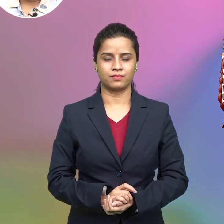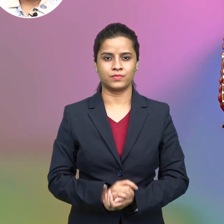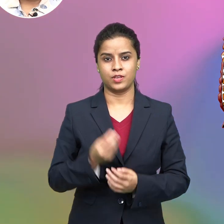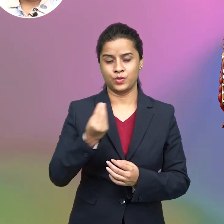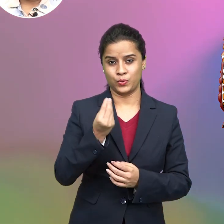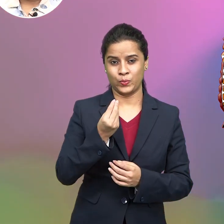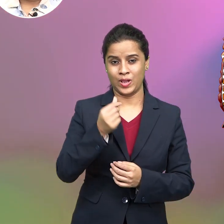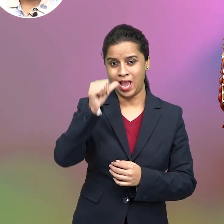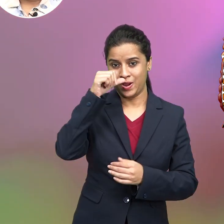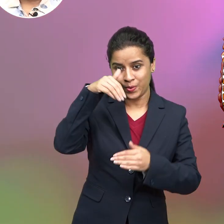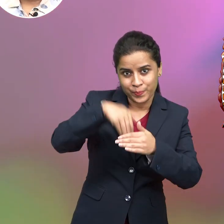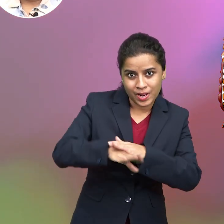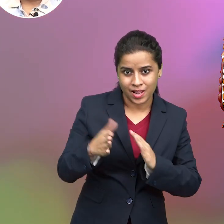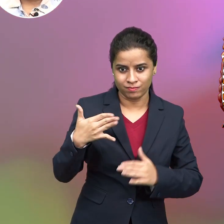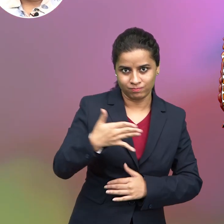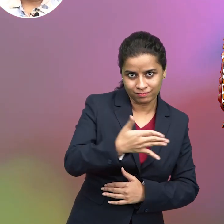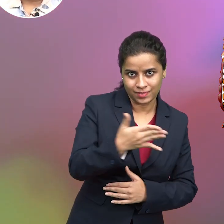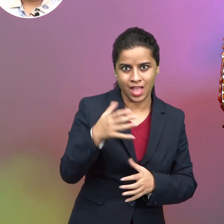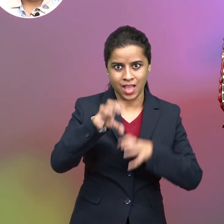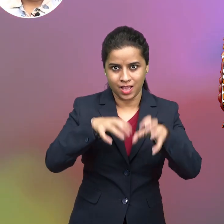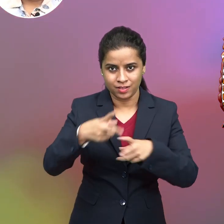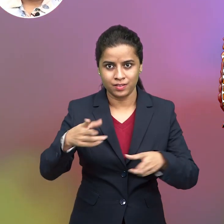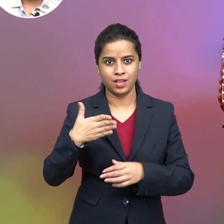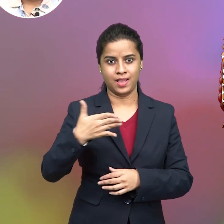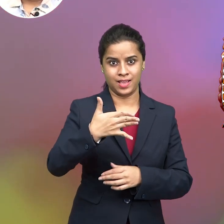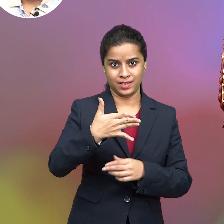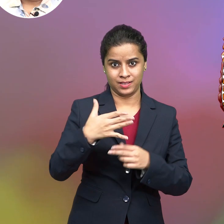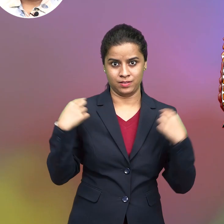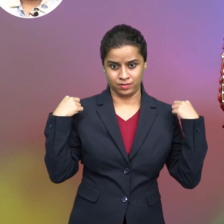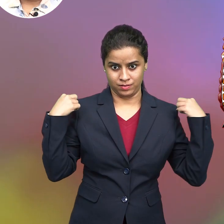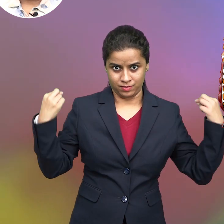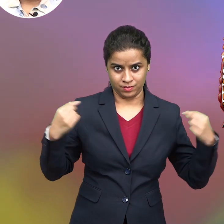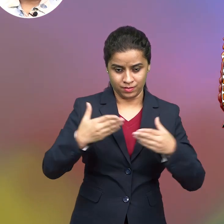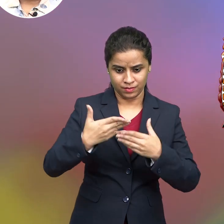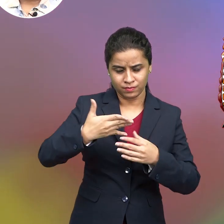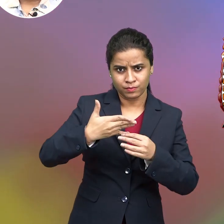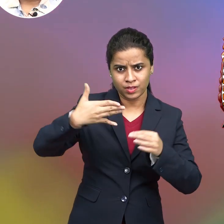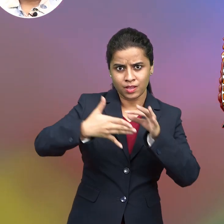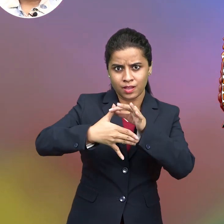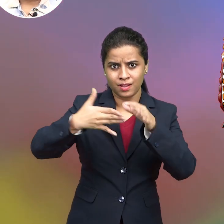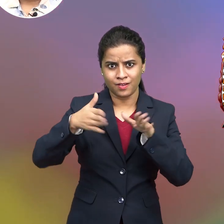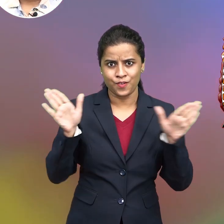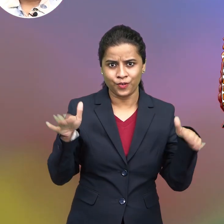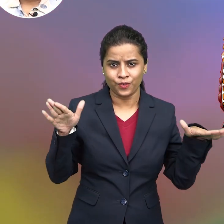Some aquatic animals like fish have gills or branchia.